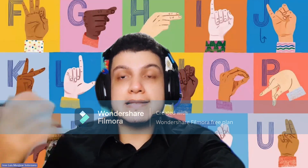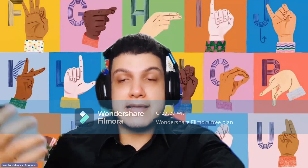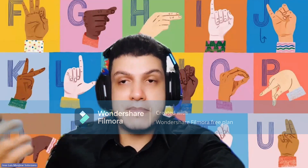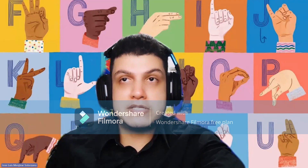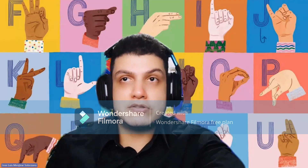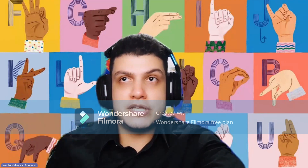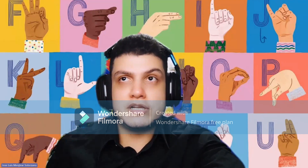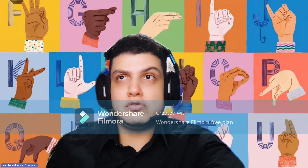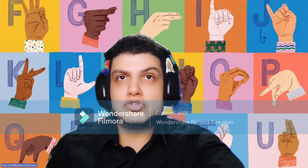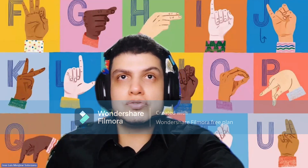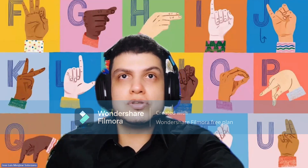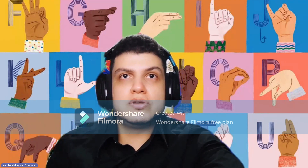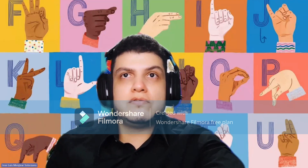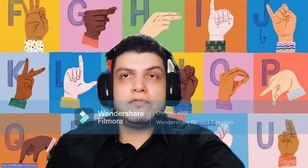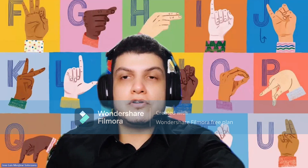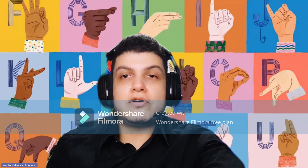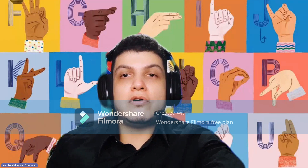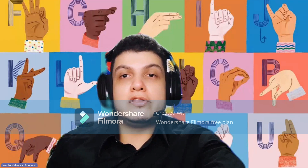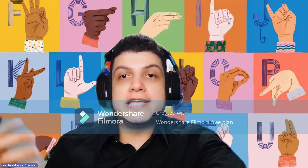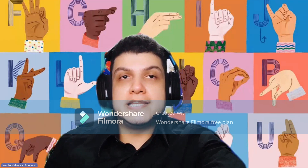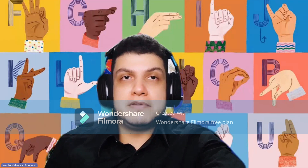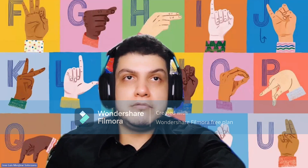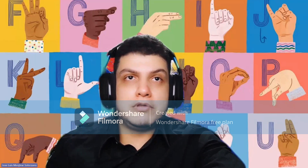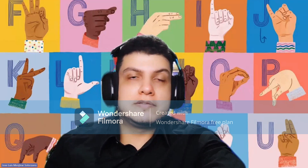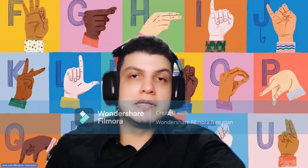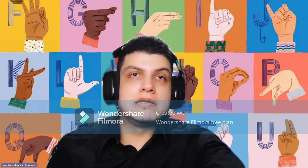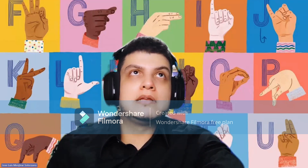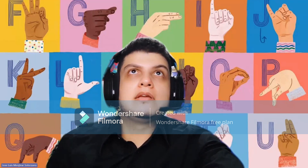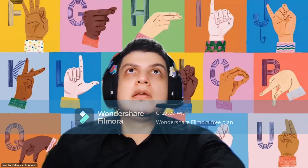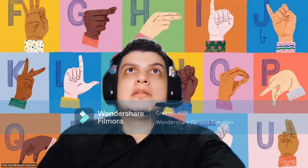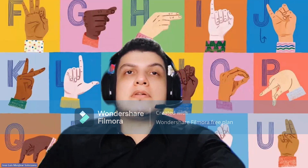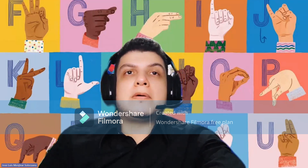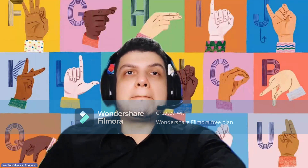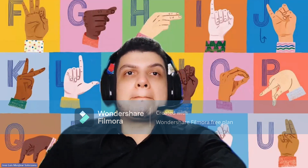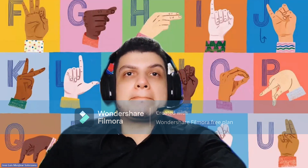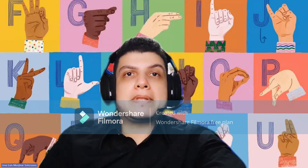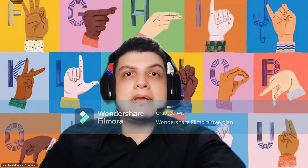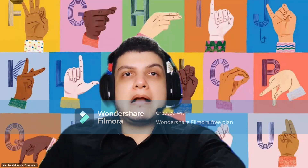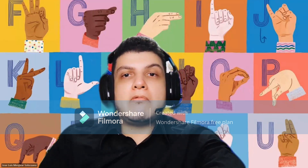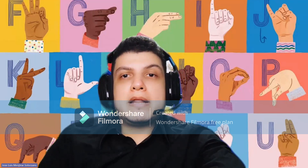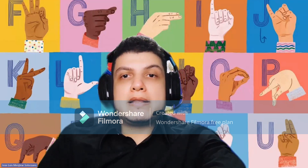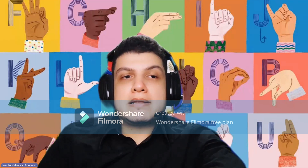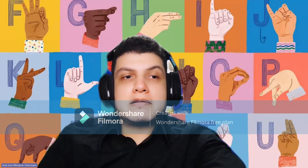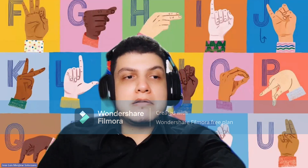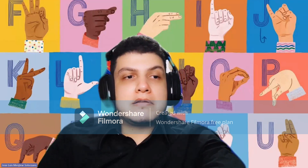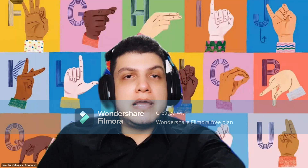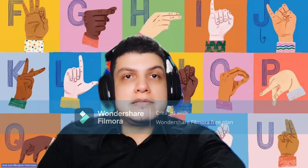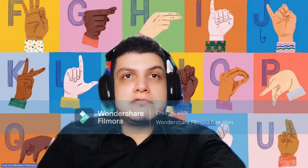as I mentioned, the inclusion for all the individuals. So what else we